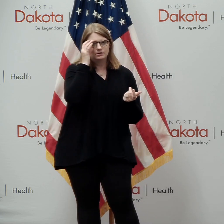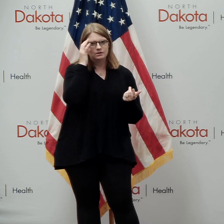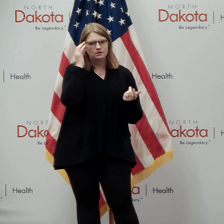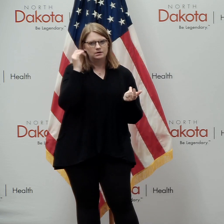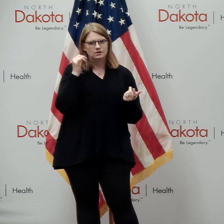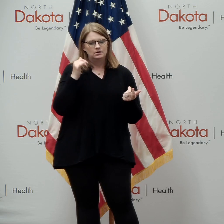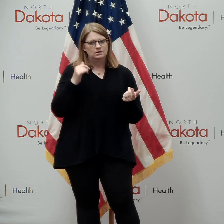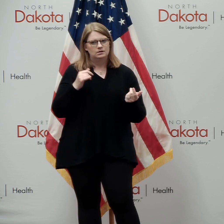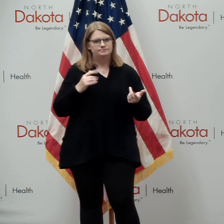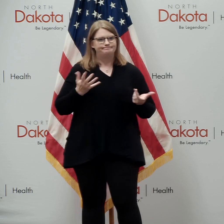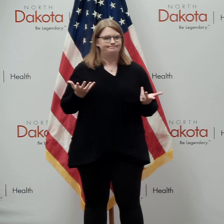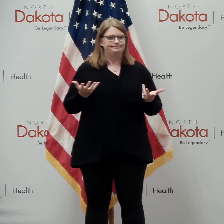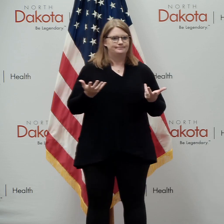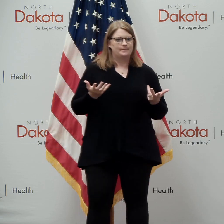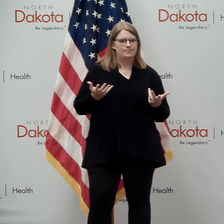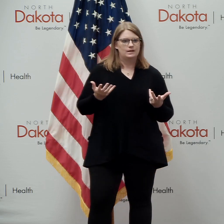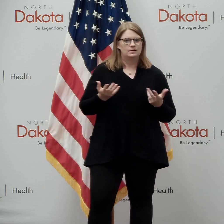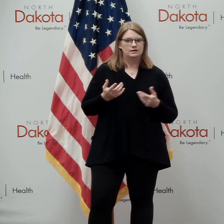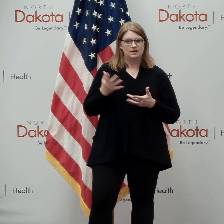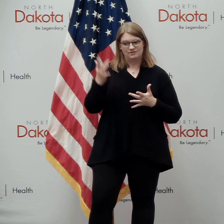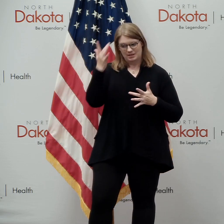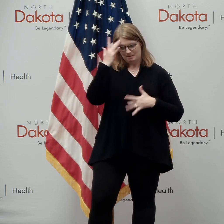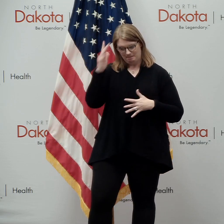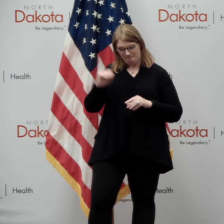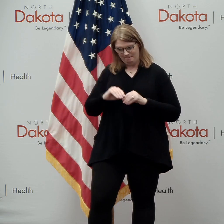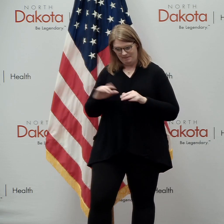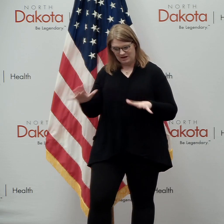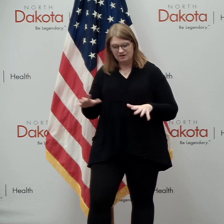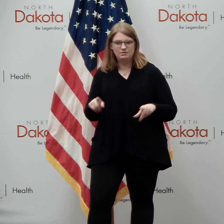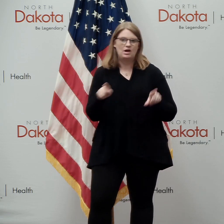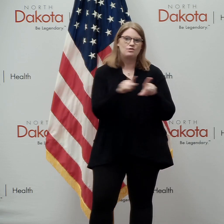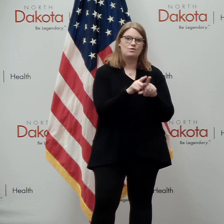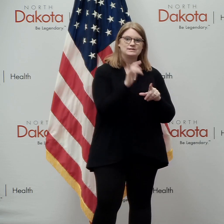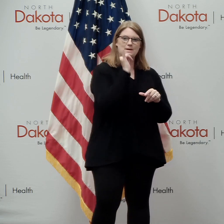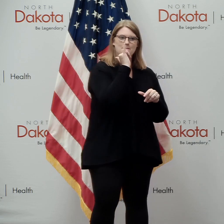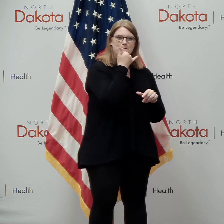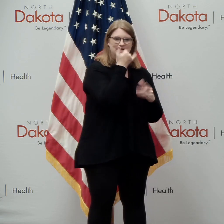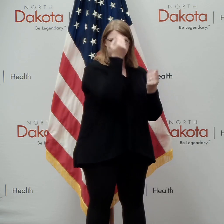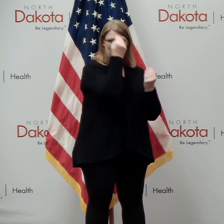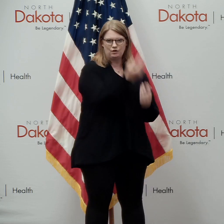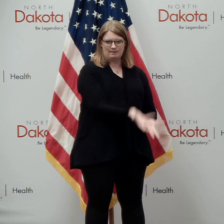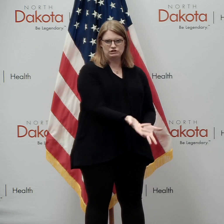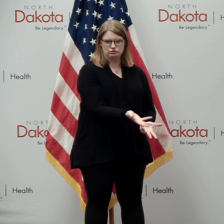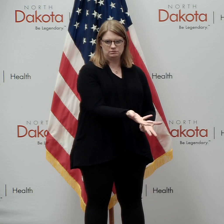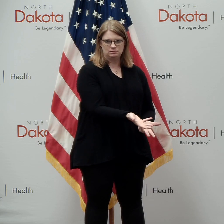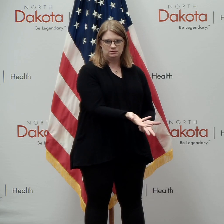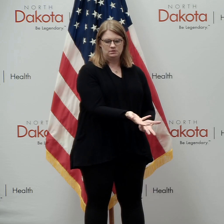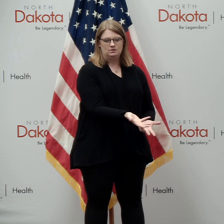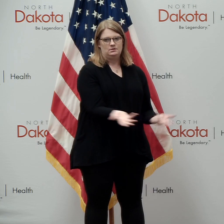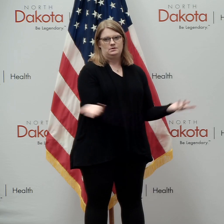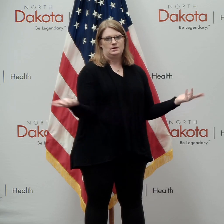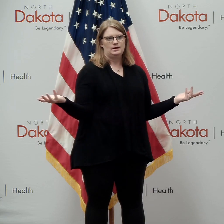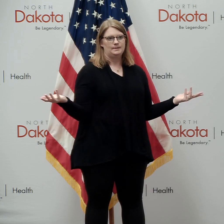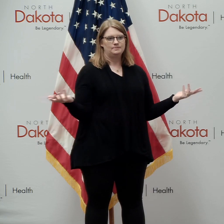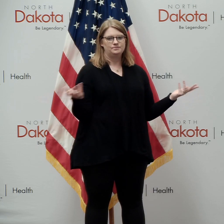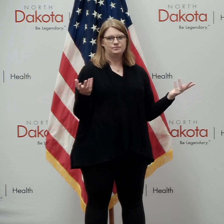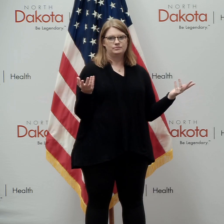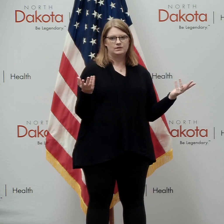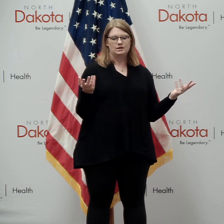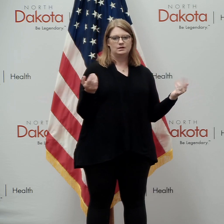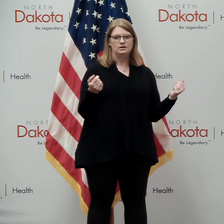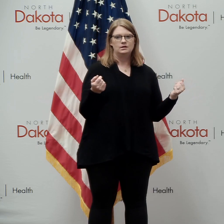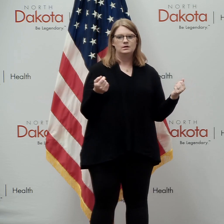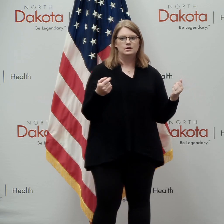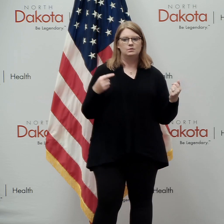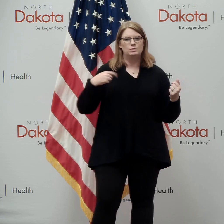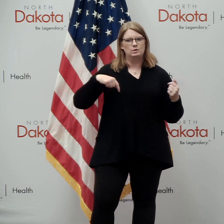you're battling both the pandemic and you're battling the misinformation. And it's really no different than some of the other challenges. When we